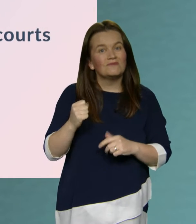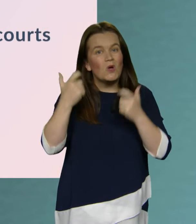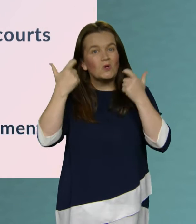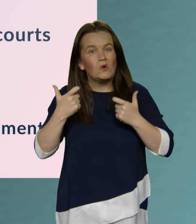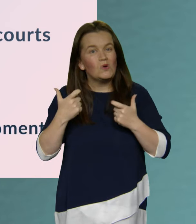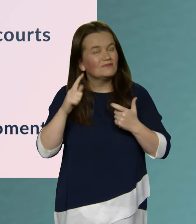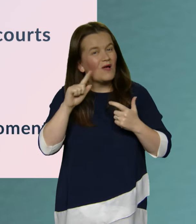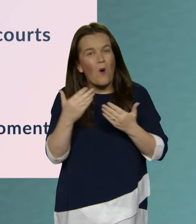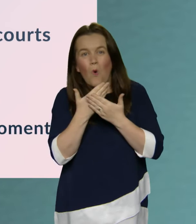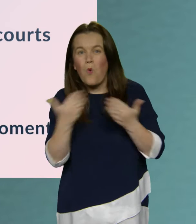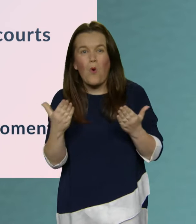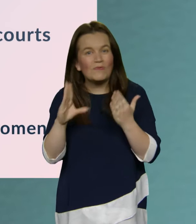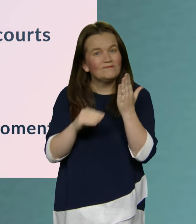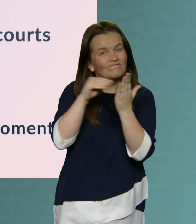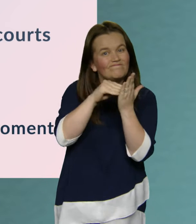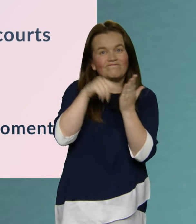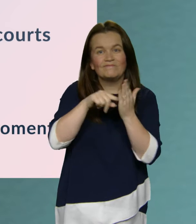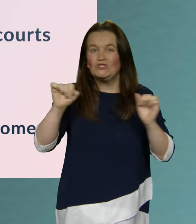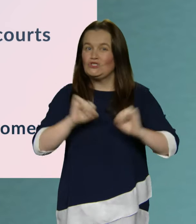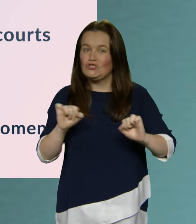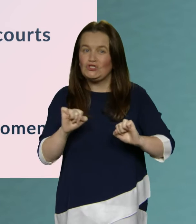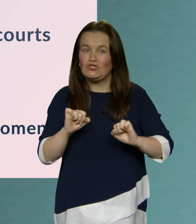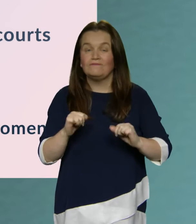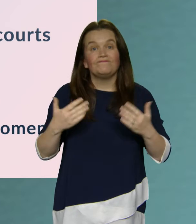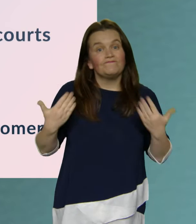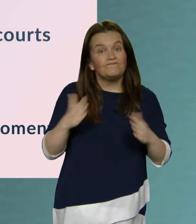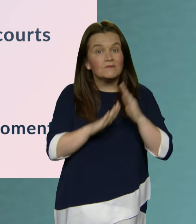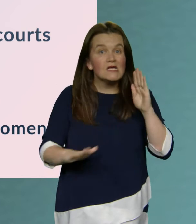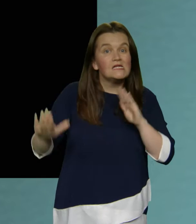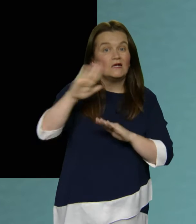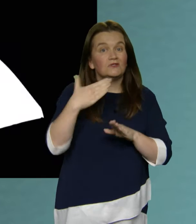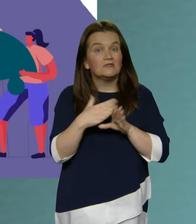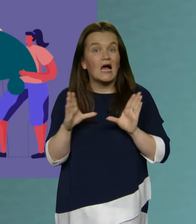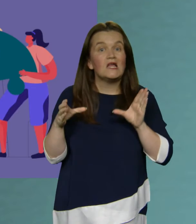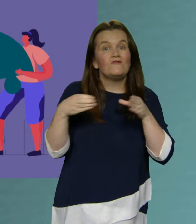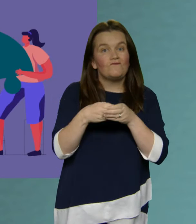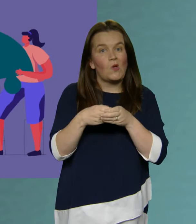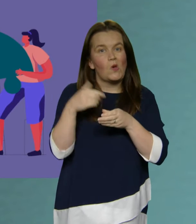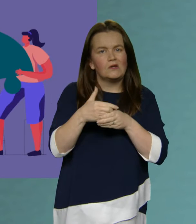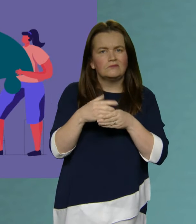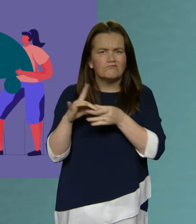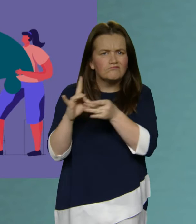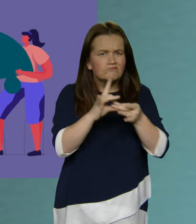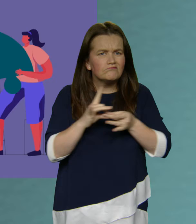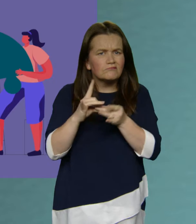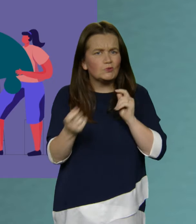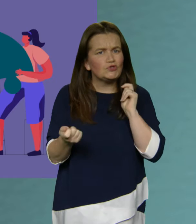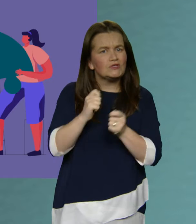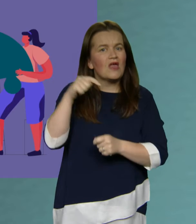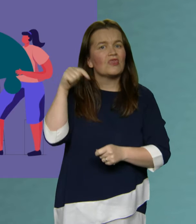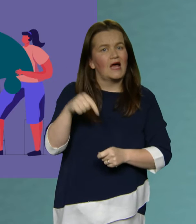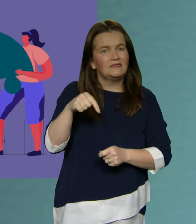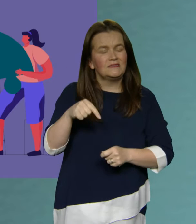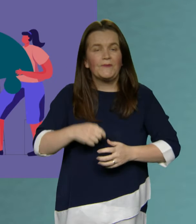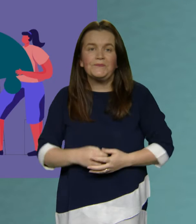be directly enforced in Scotland's courts, not at the moment. Now, a National Taskforce is working together